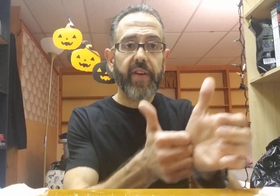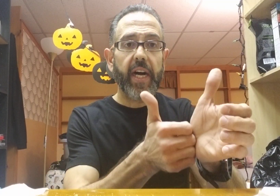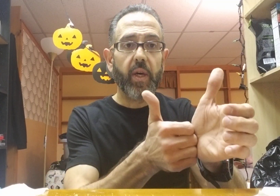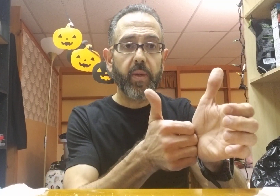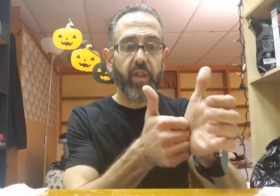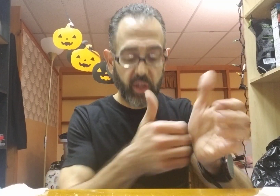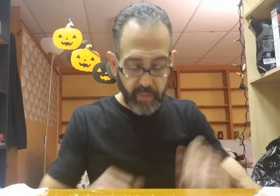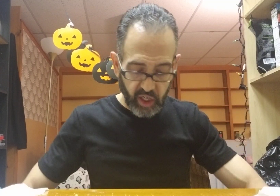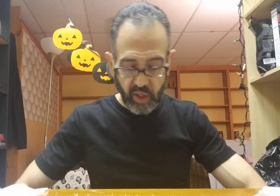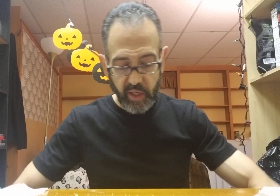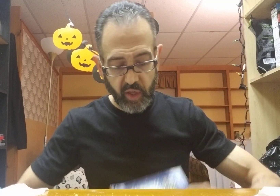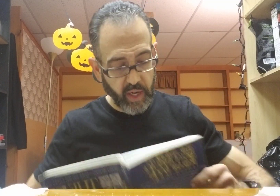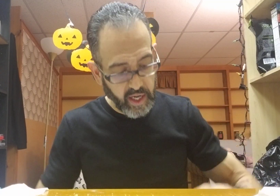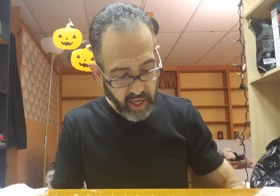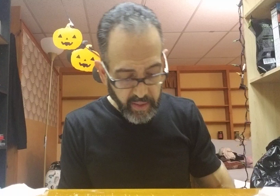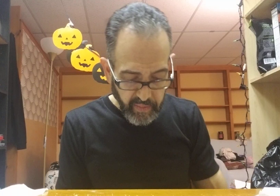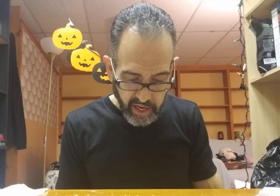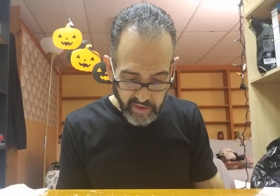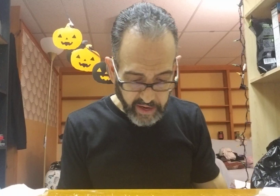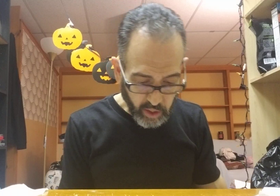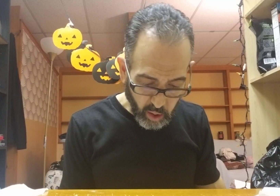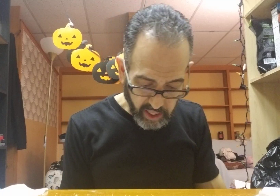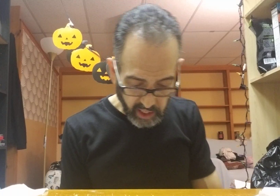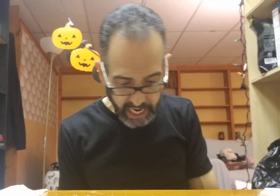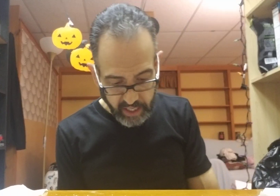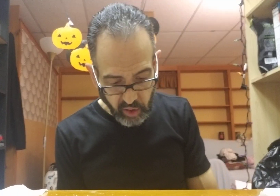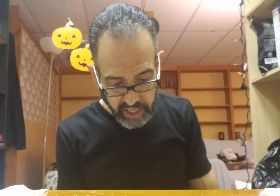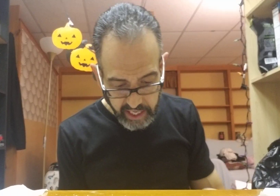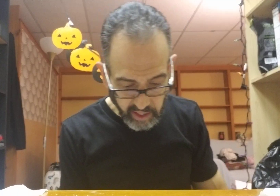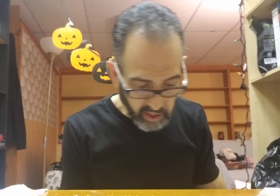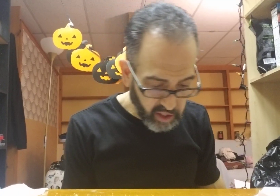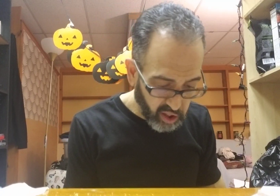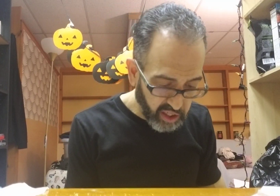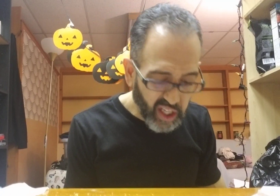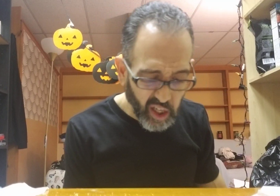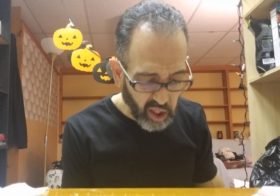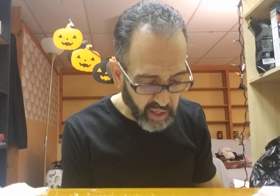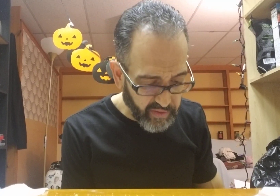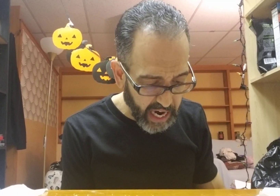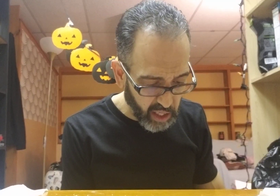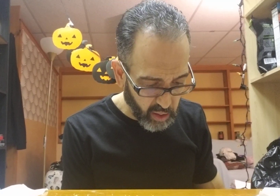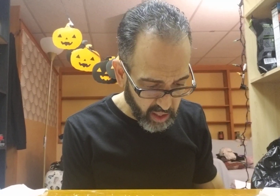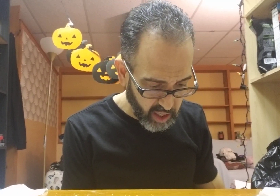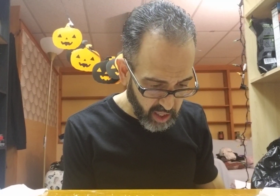follow, just to make sure it's right. And if I go to the glossary here, let's take a look at follow.